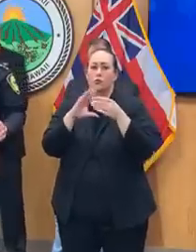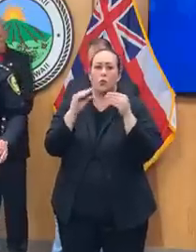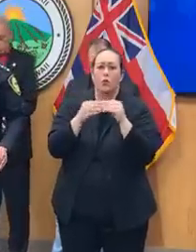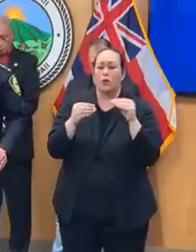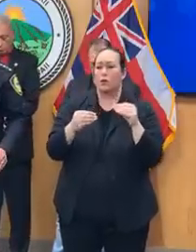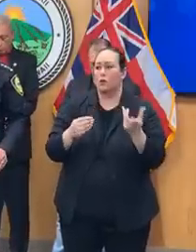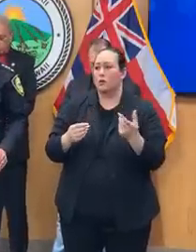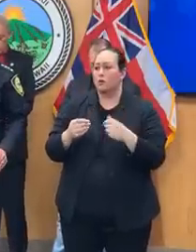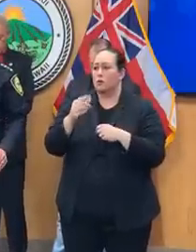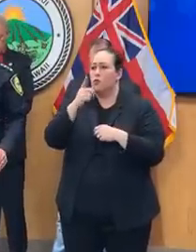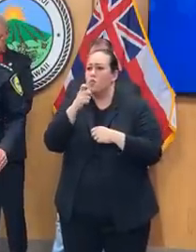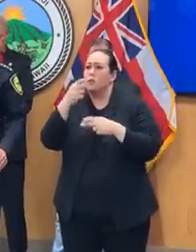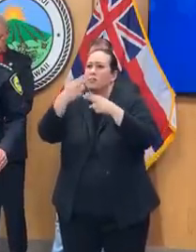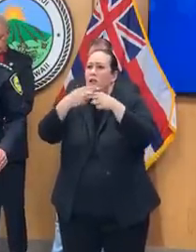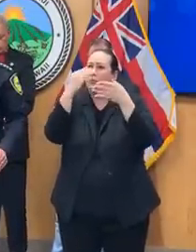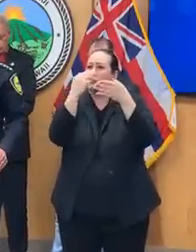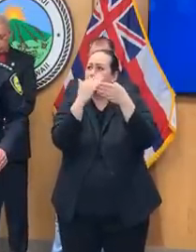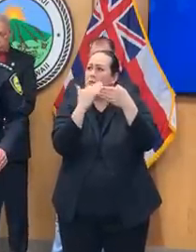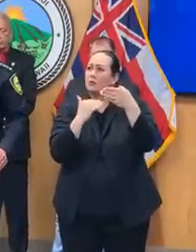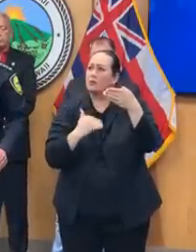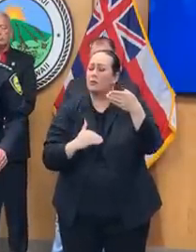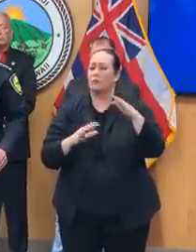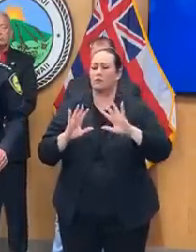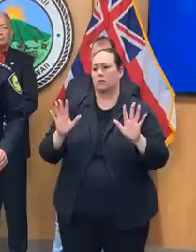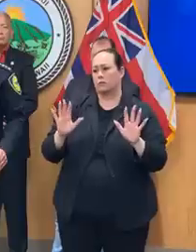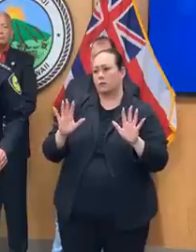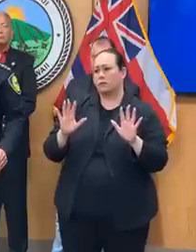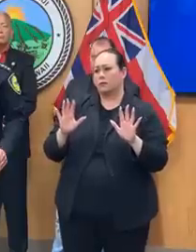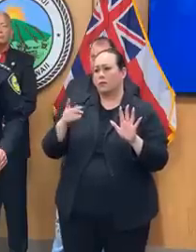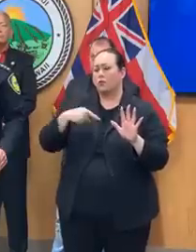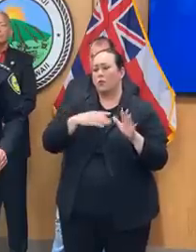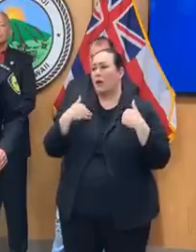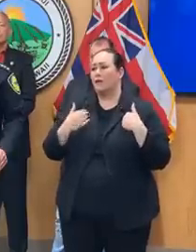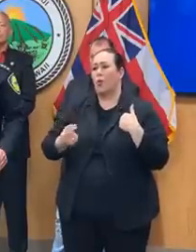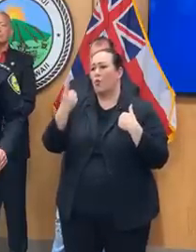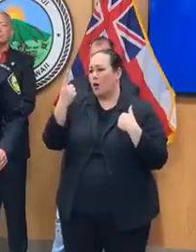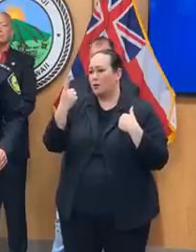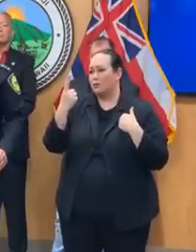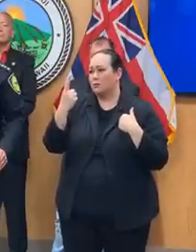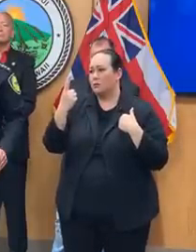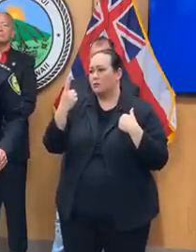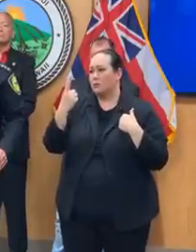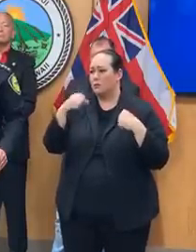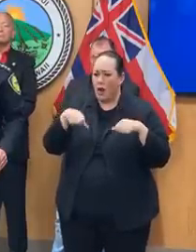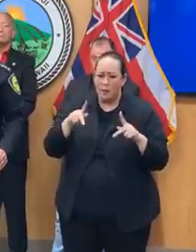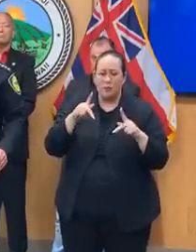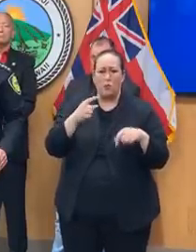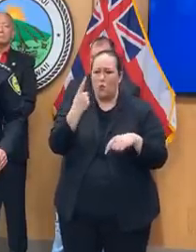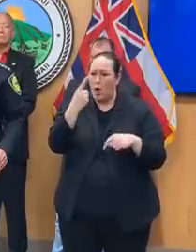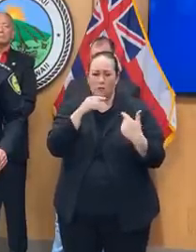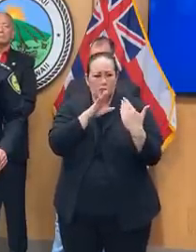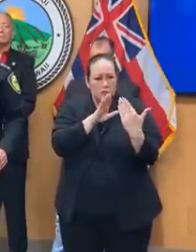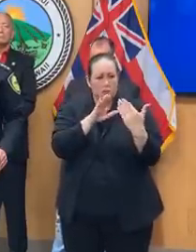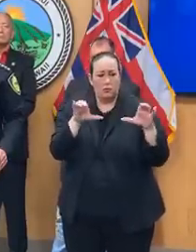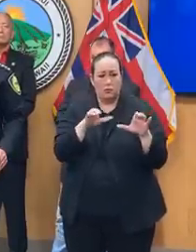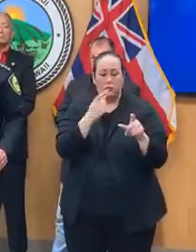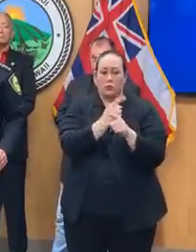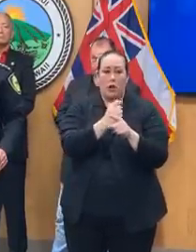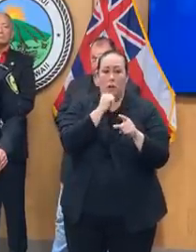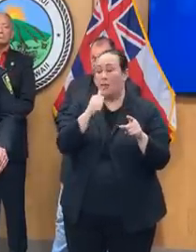hey, who's on that list? But again, we've got one chance to do this right, and I'm not going to rush it. I'm